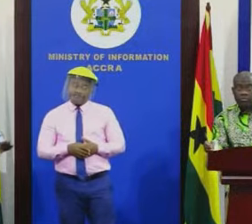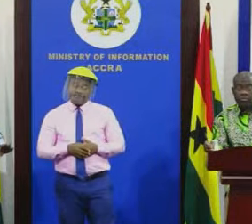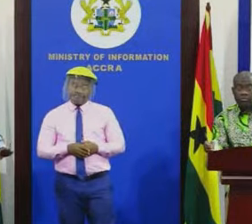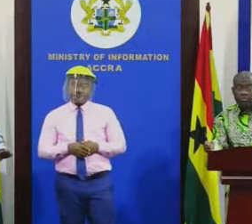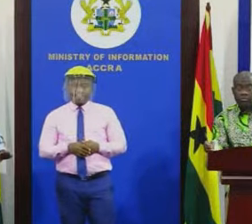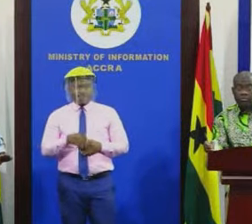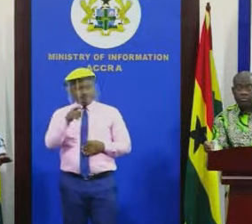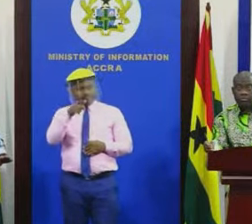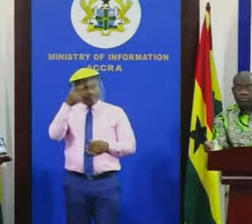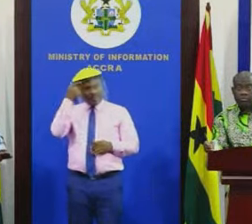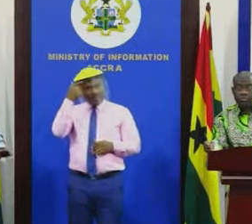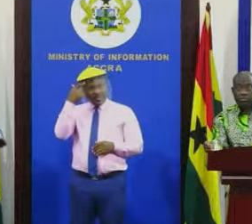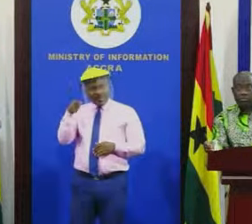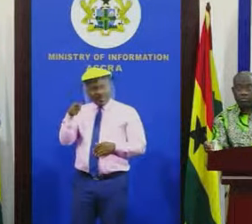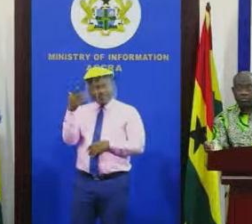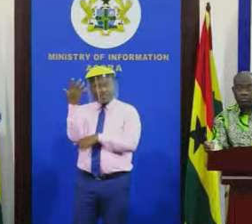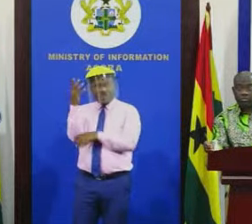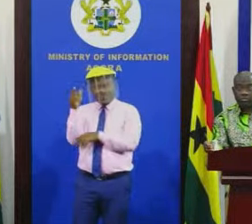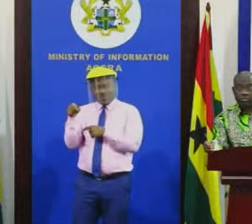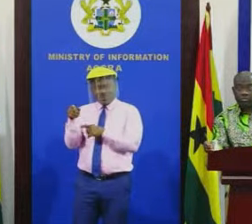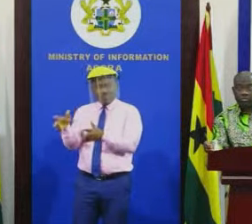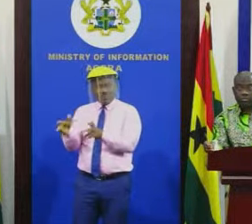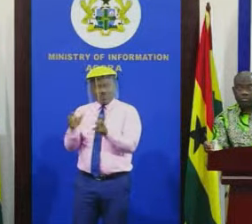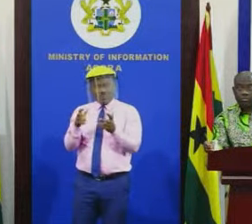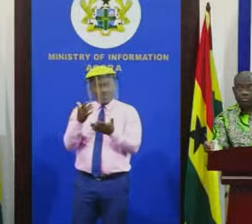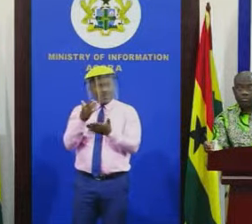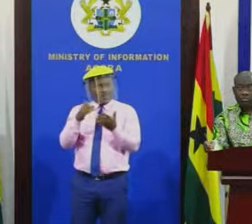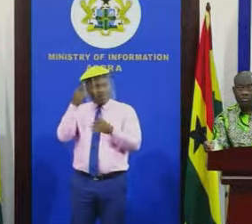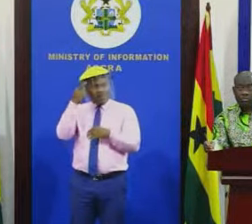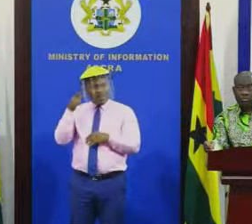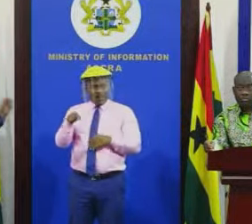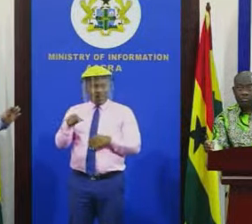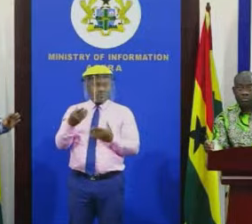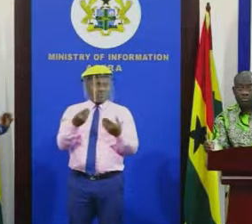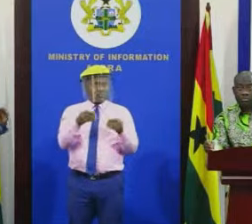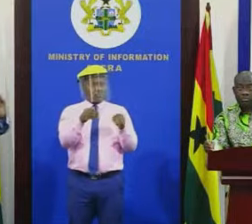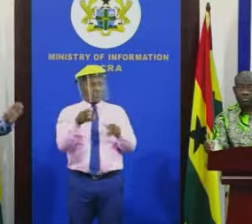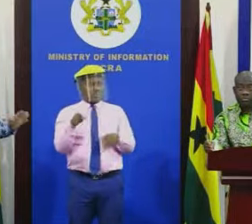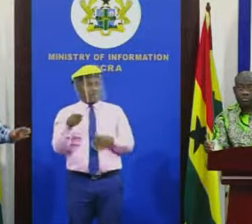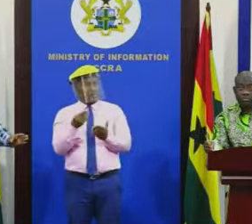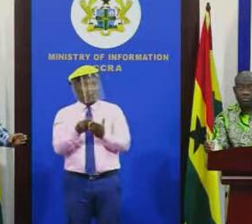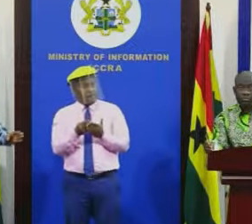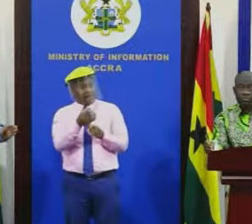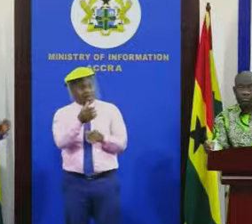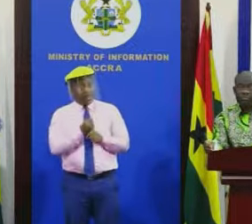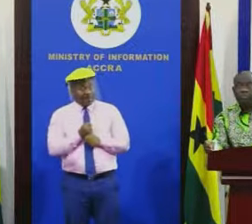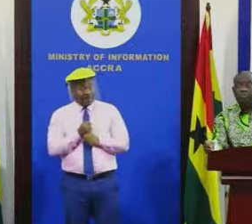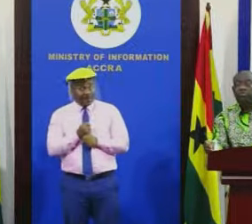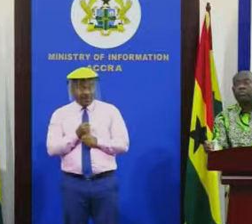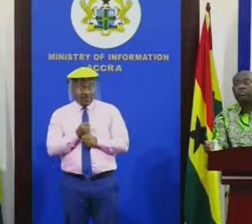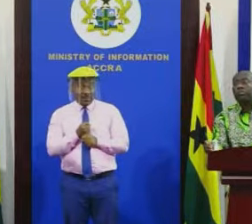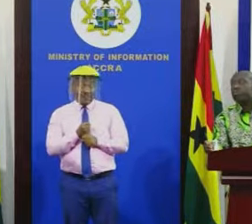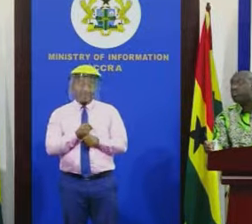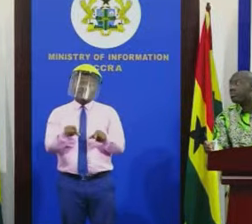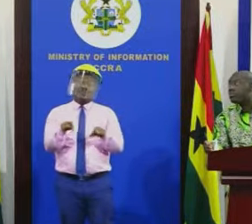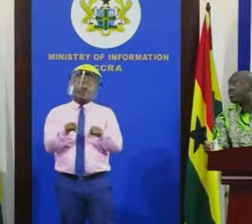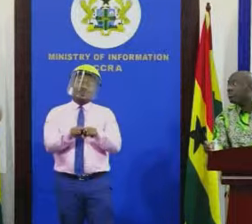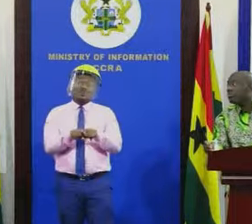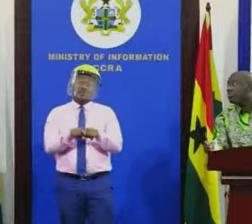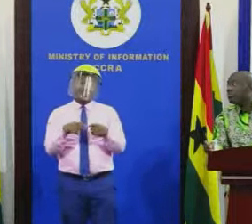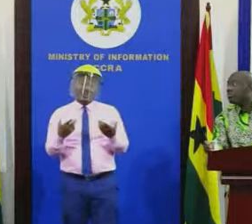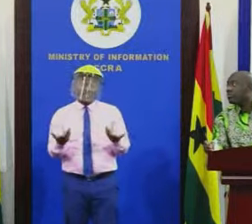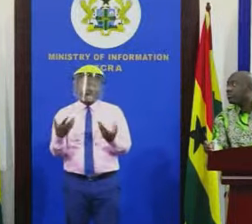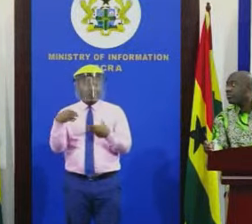is removed from the lake has some commercial value and ought to be sold so that money is made. It's like those who are